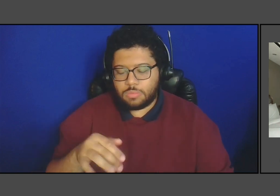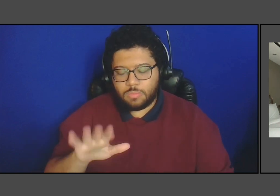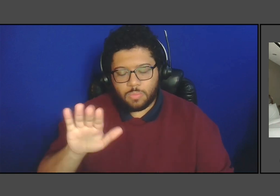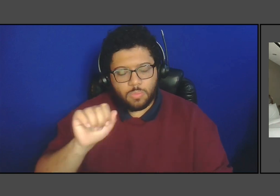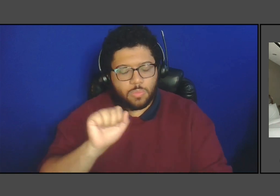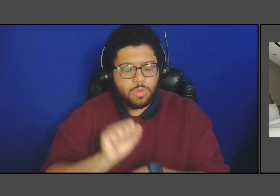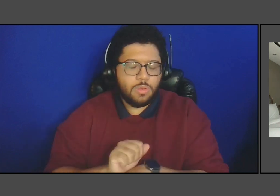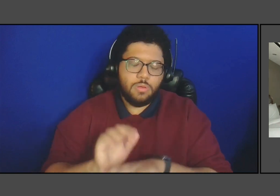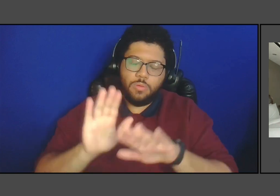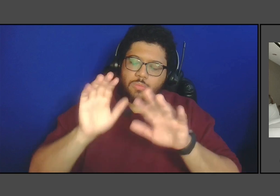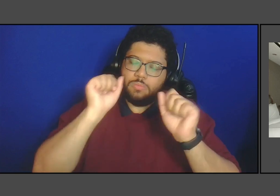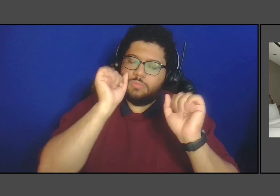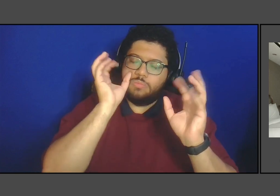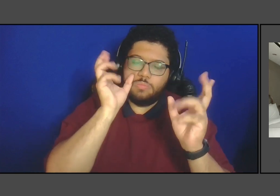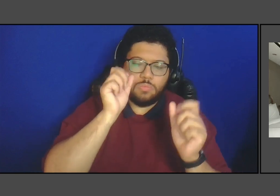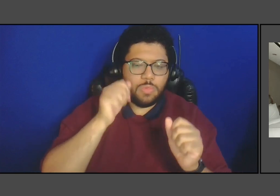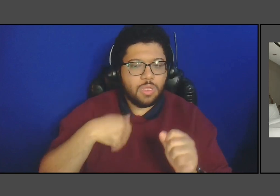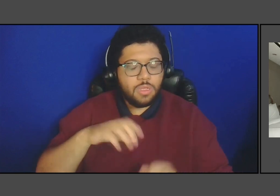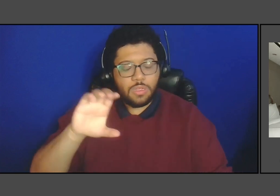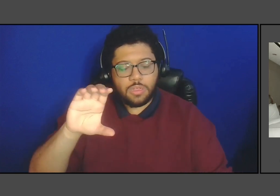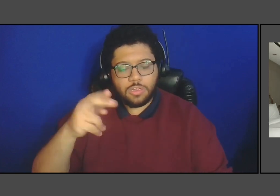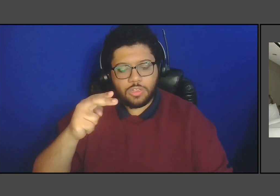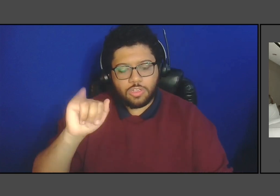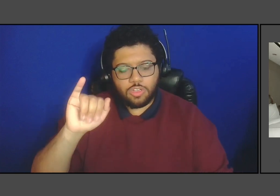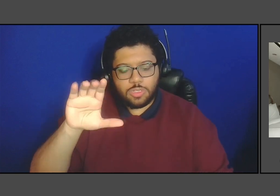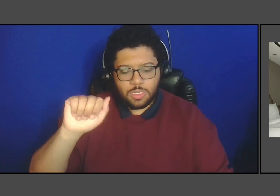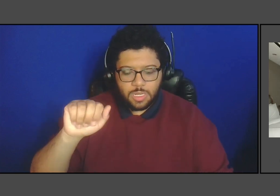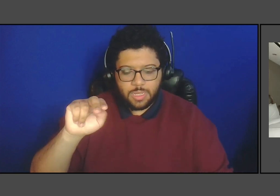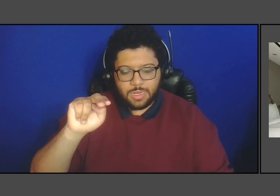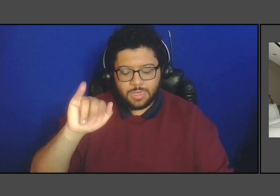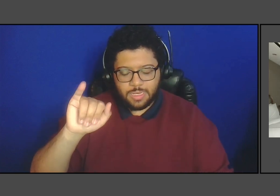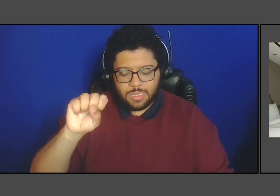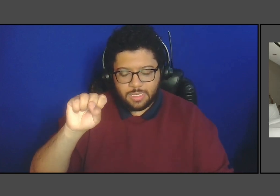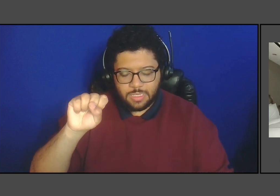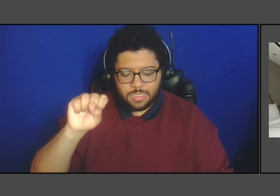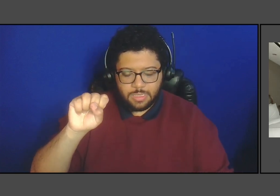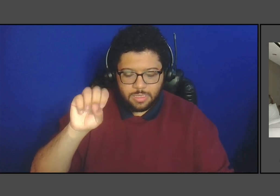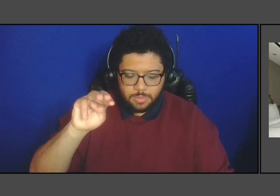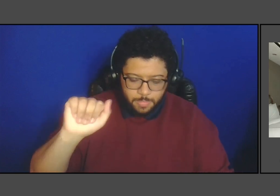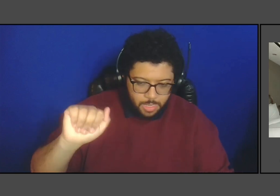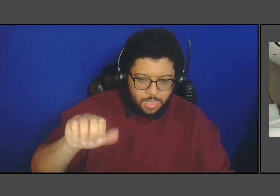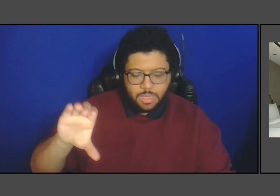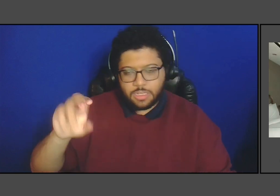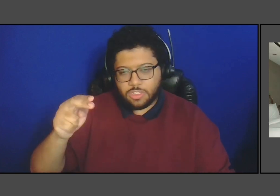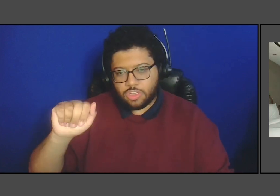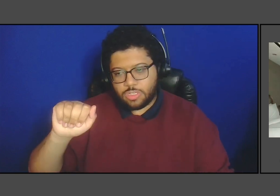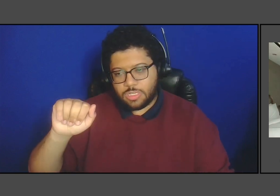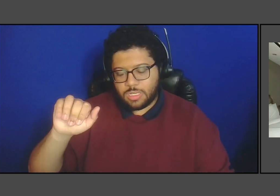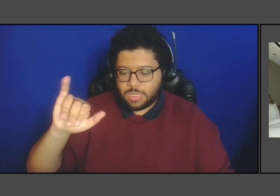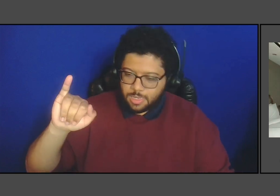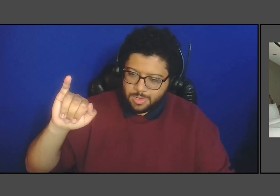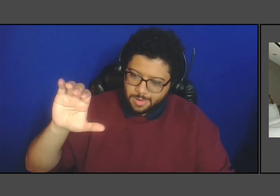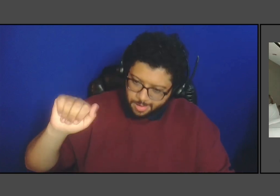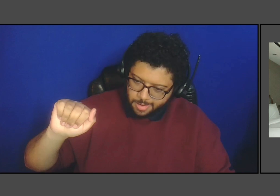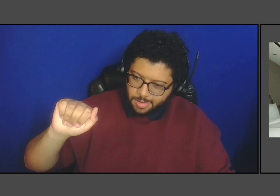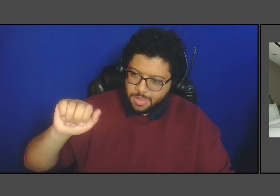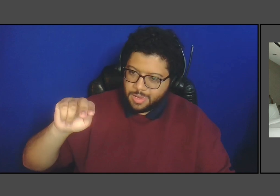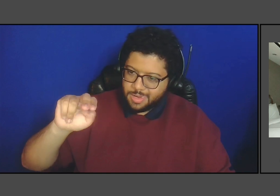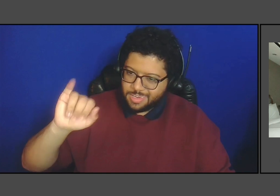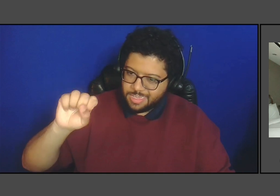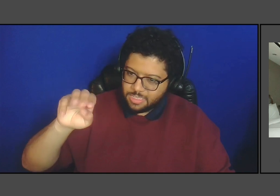and Chicanismo and this Borderlands and trying to take that into new venues. And so all of that is very